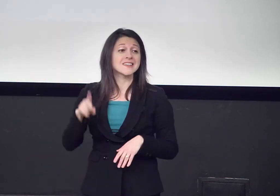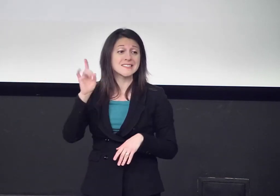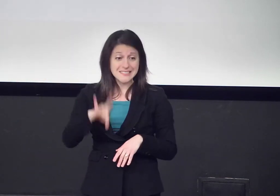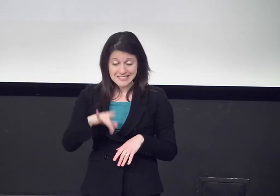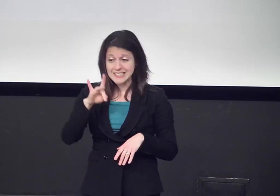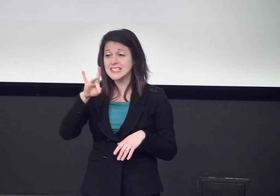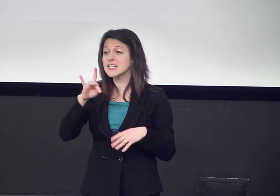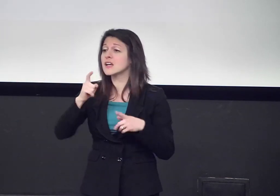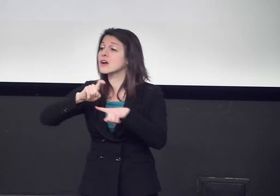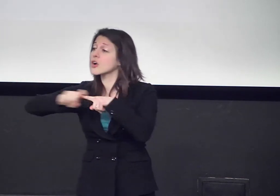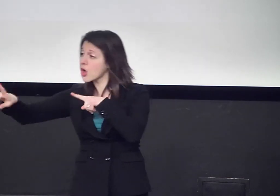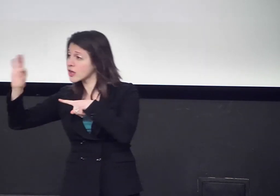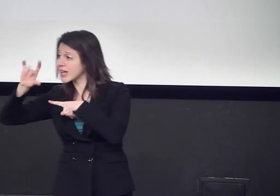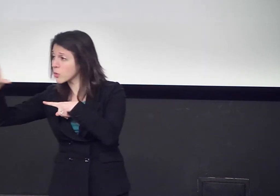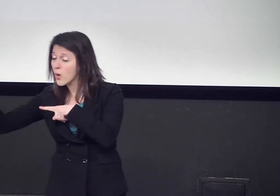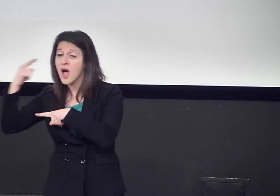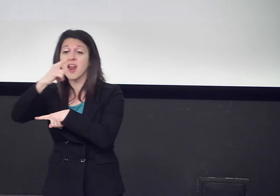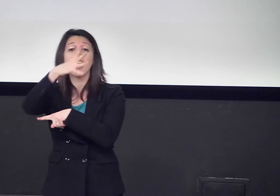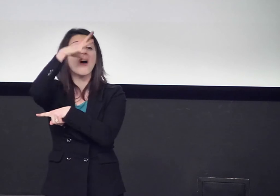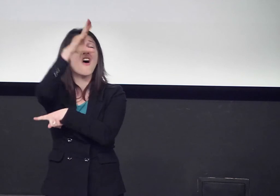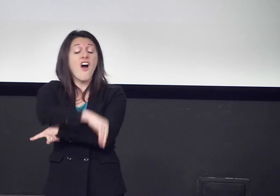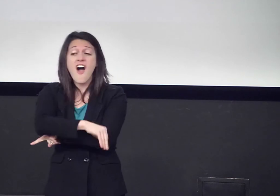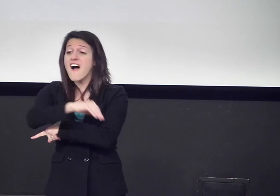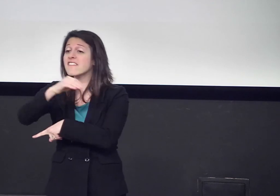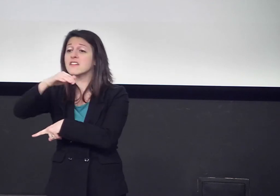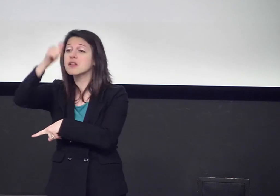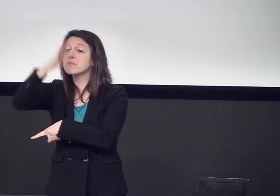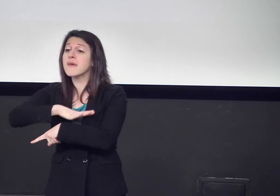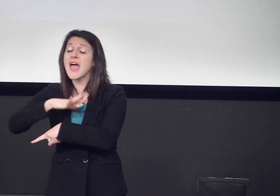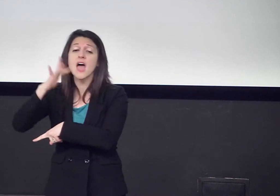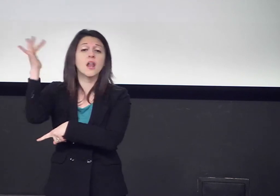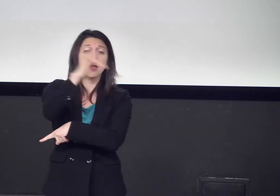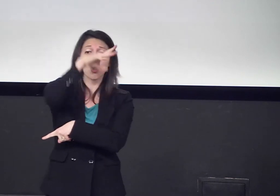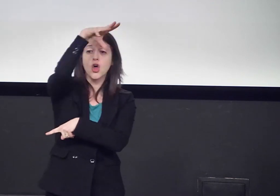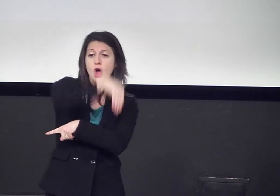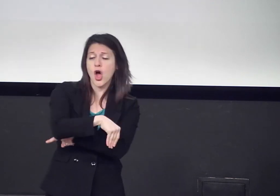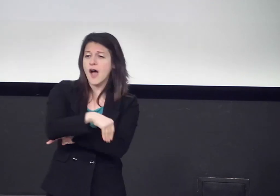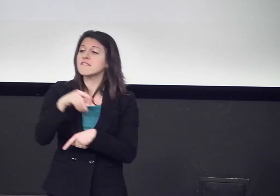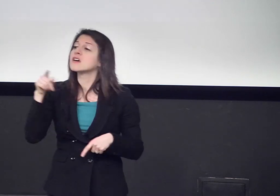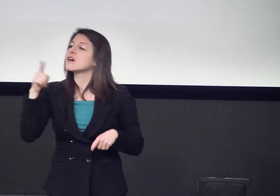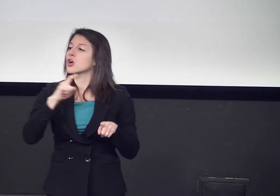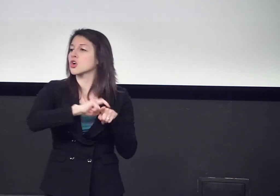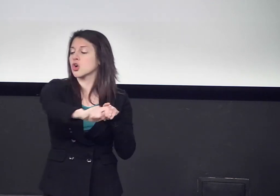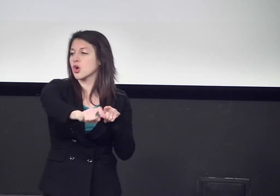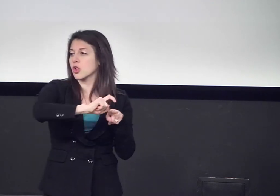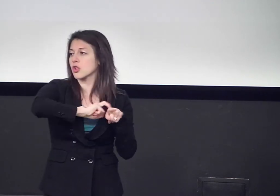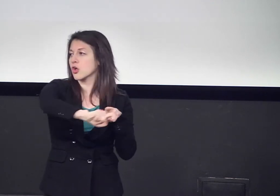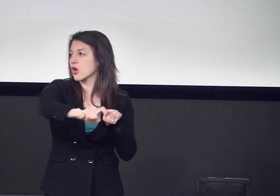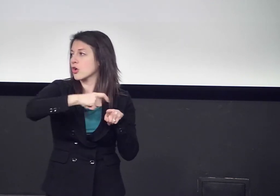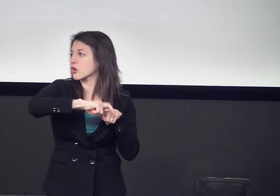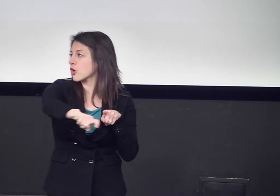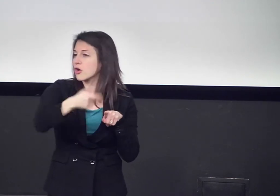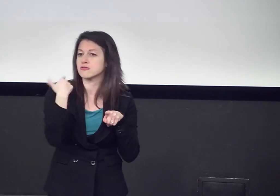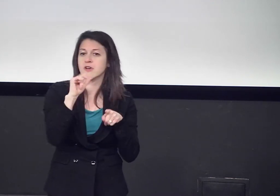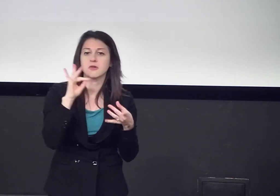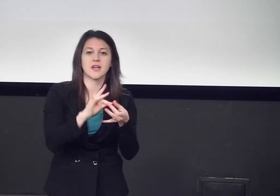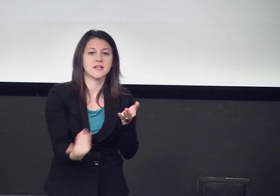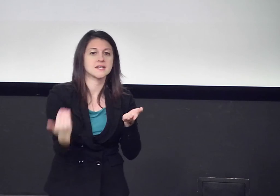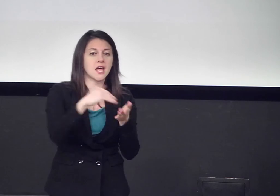general. This person did call 911, and the abuser came into the room and disconnected the call. The